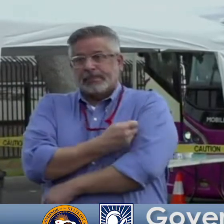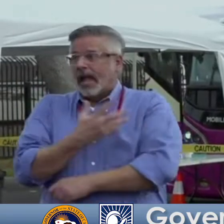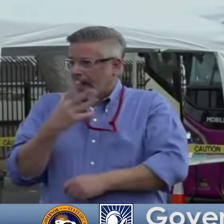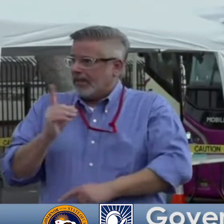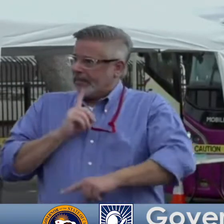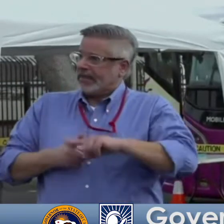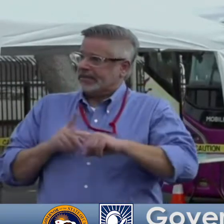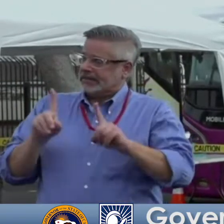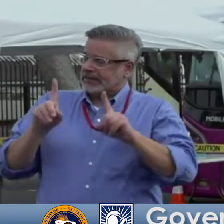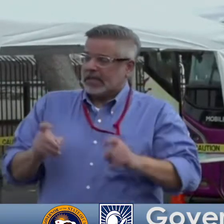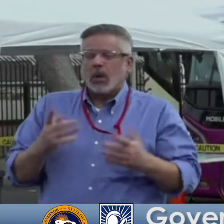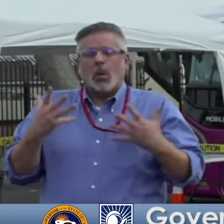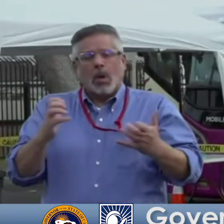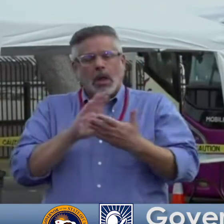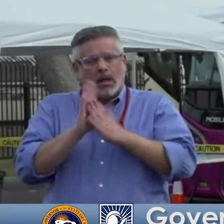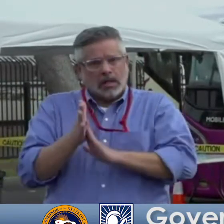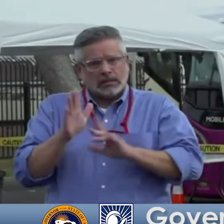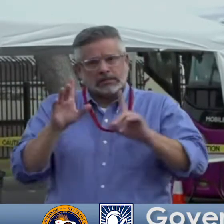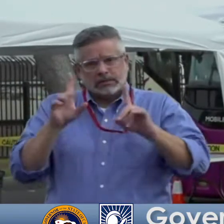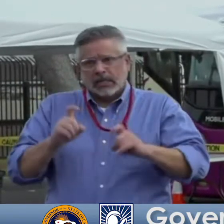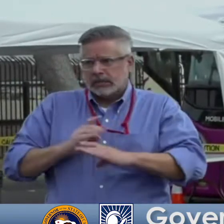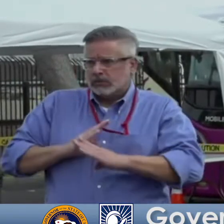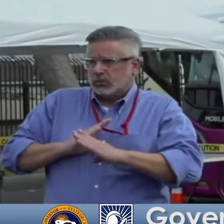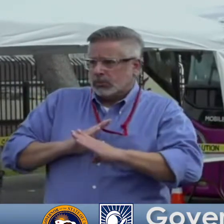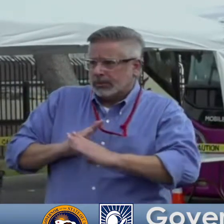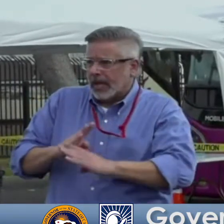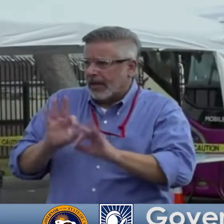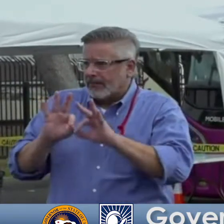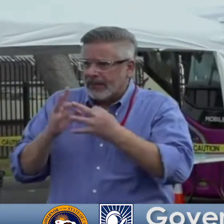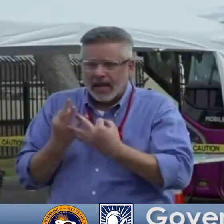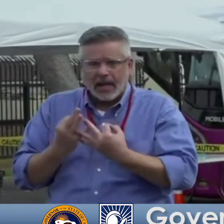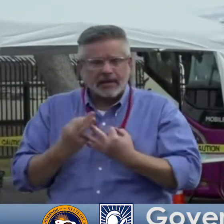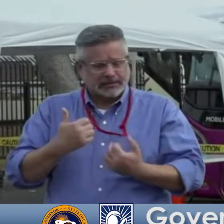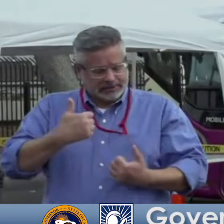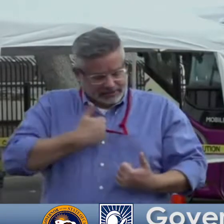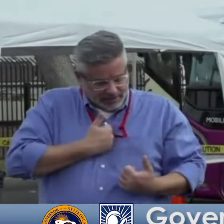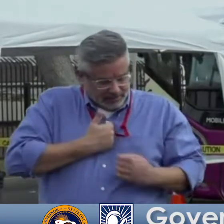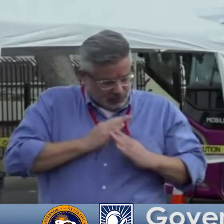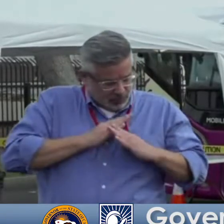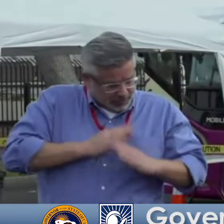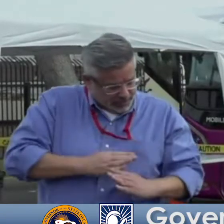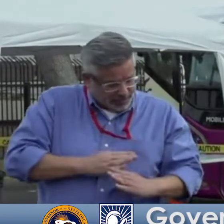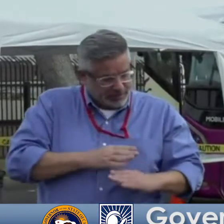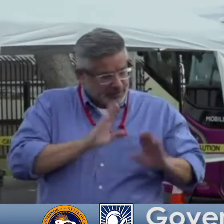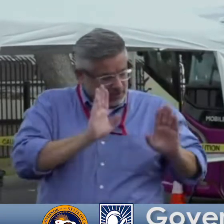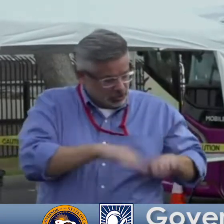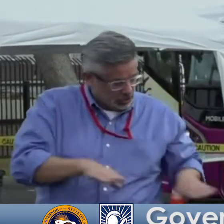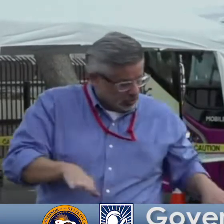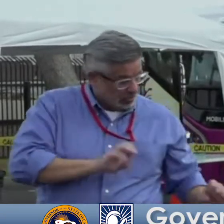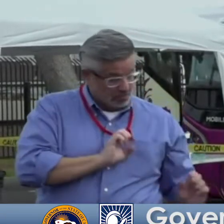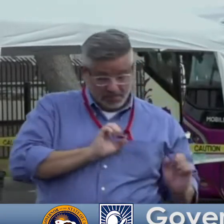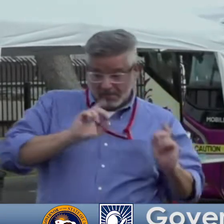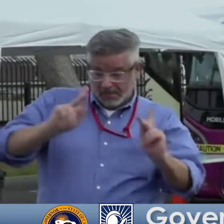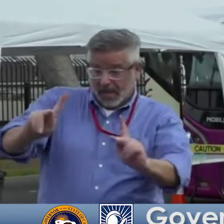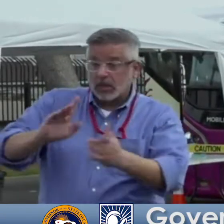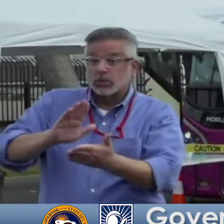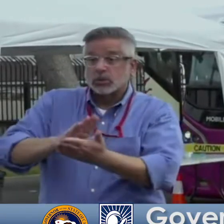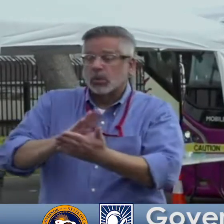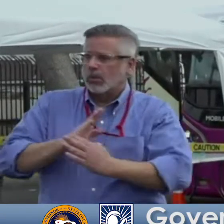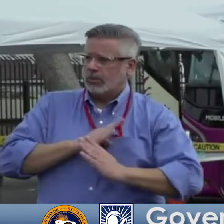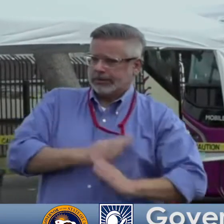tested. They want to be tested to protect their families, themselves, their kids going back to